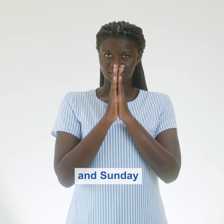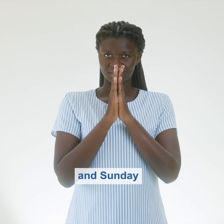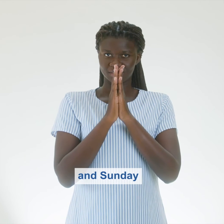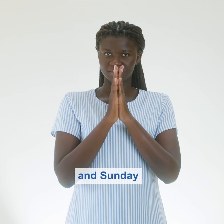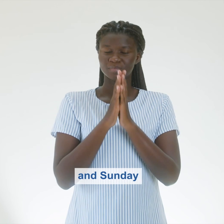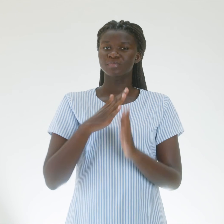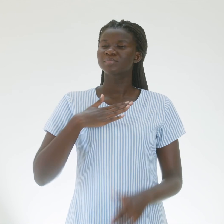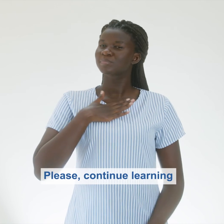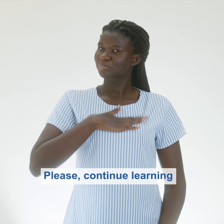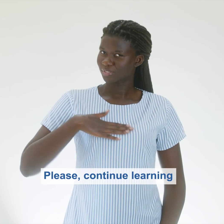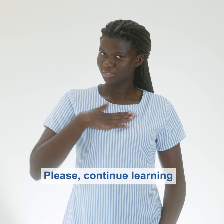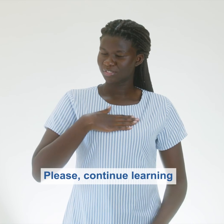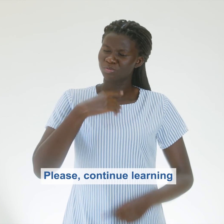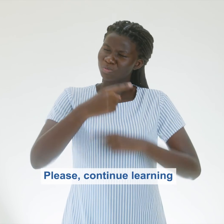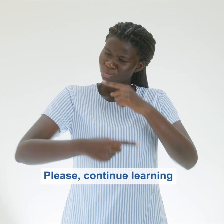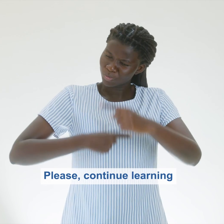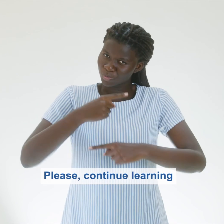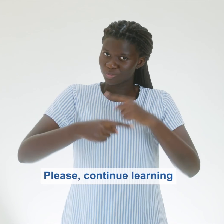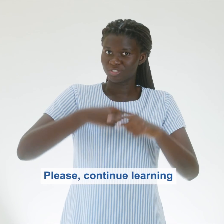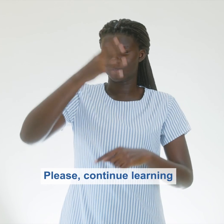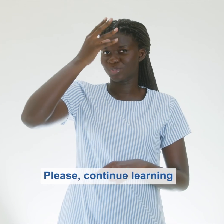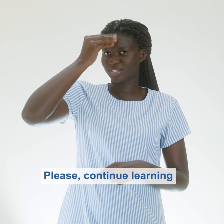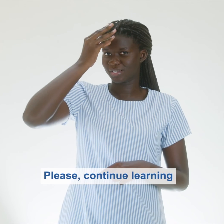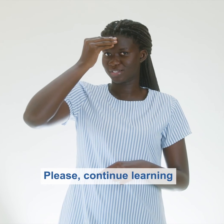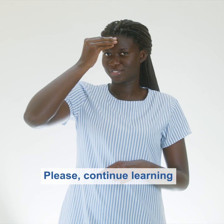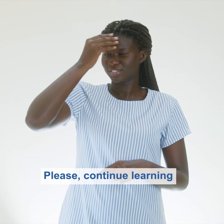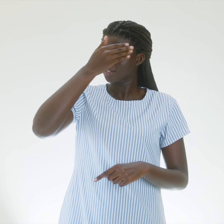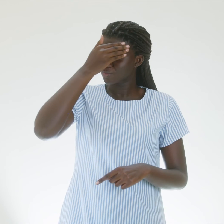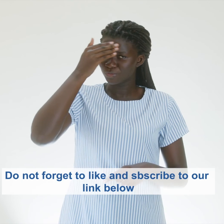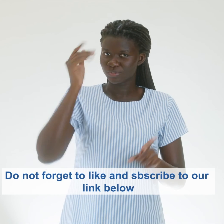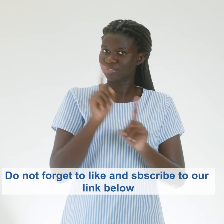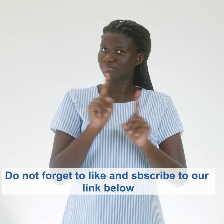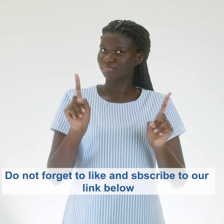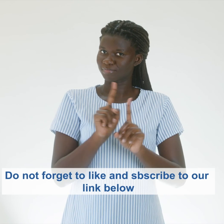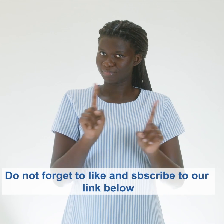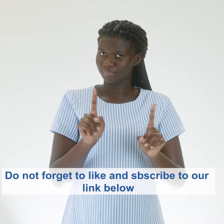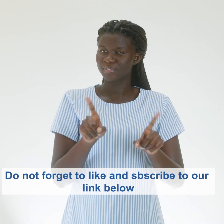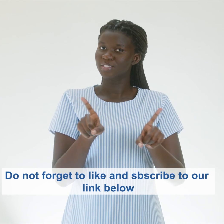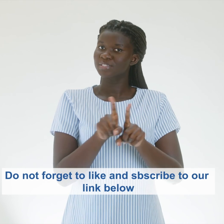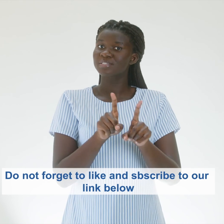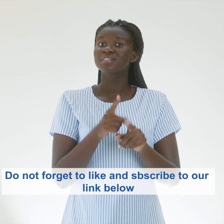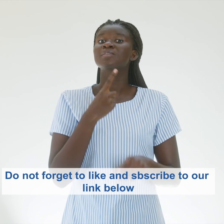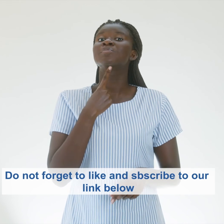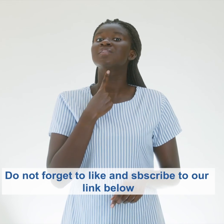Sunday. Please continue learning. Do not forget to